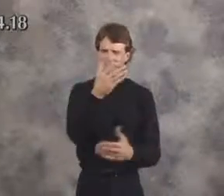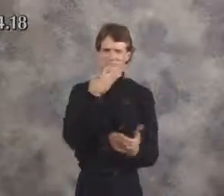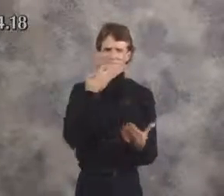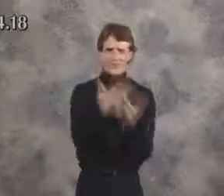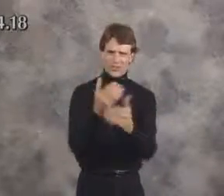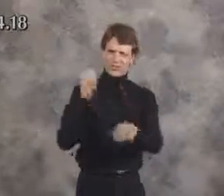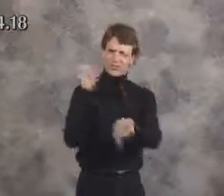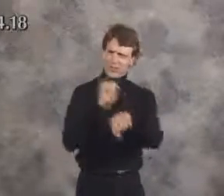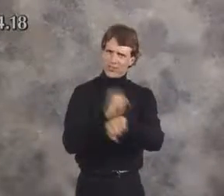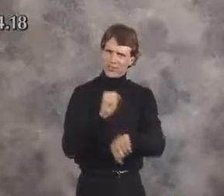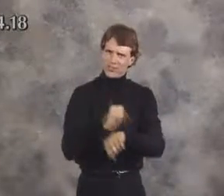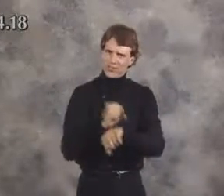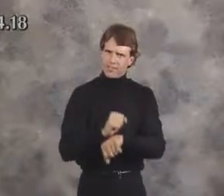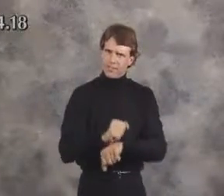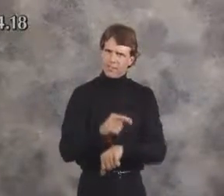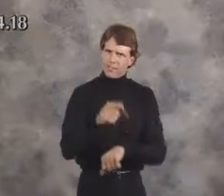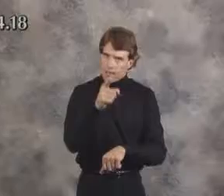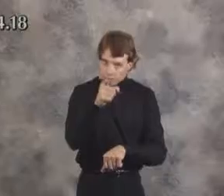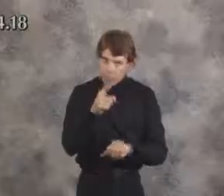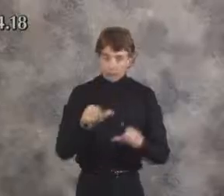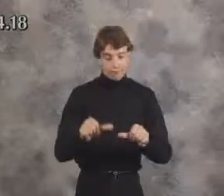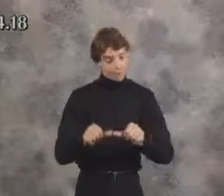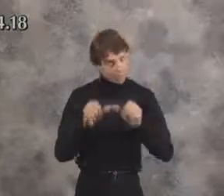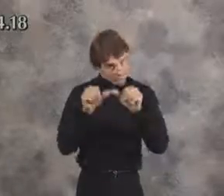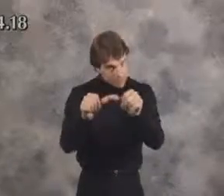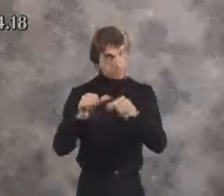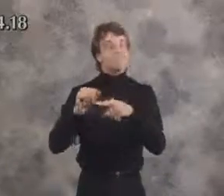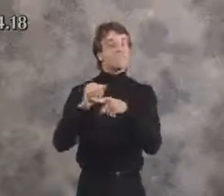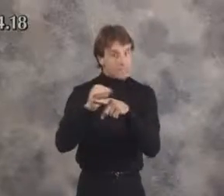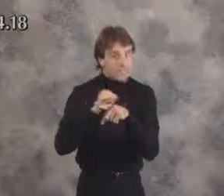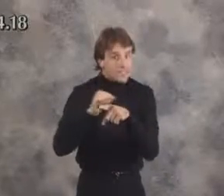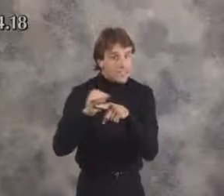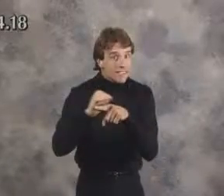Wow, you are good workers, and keep up